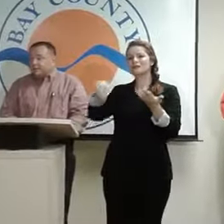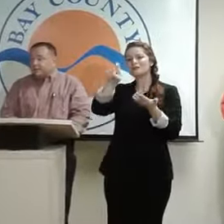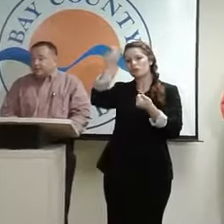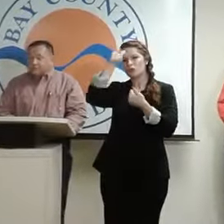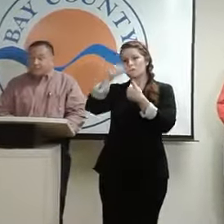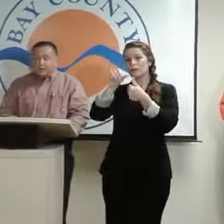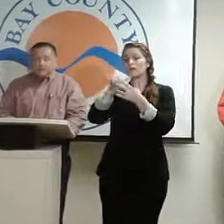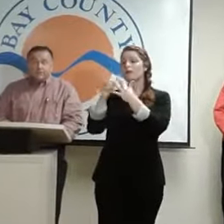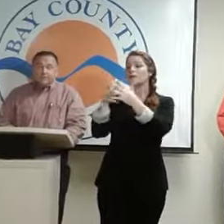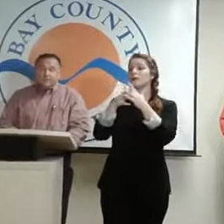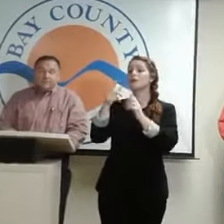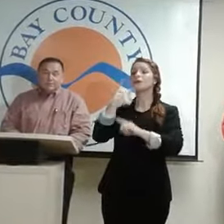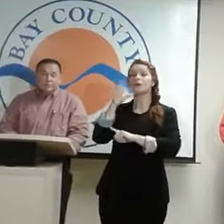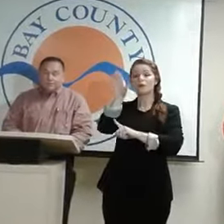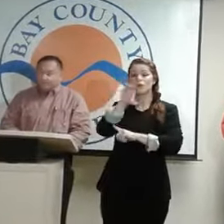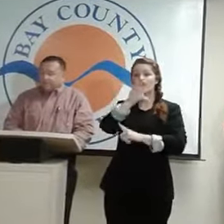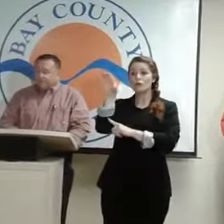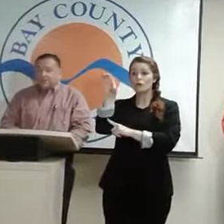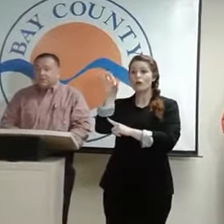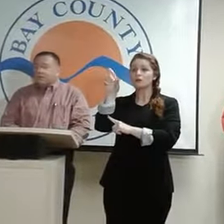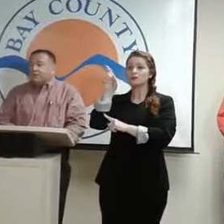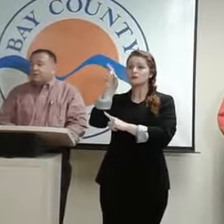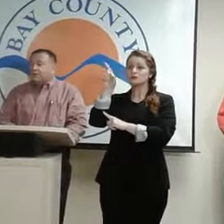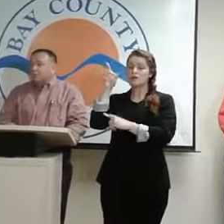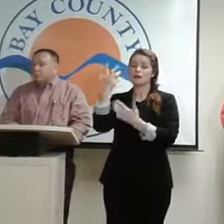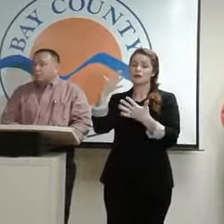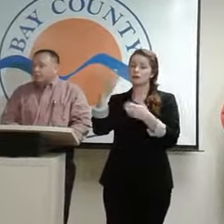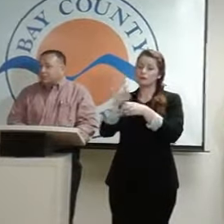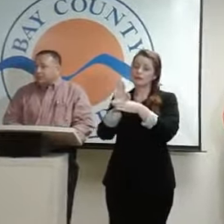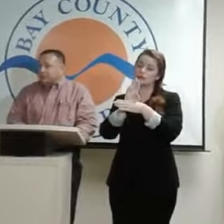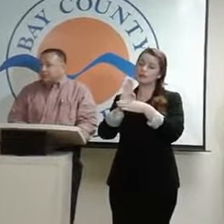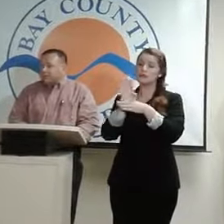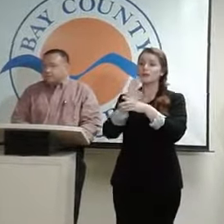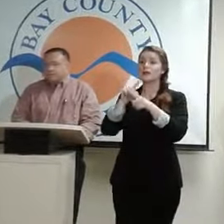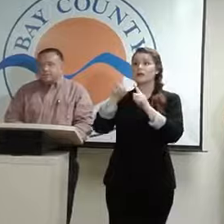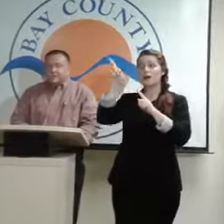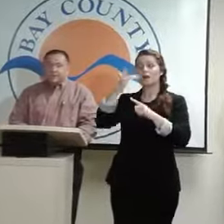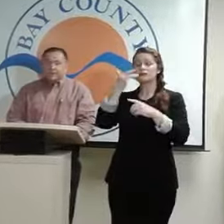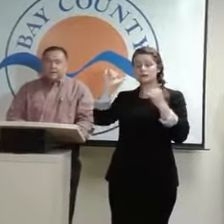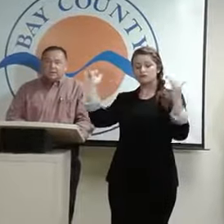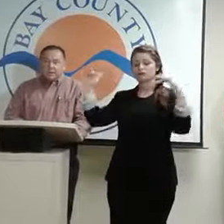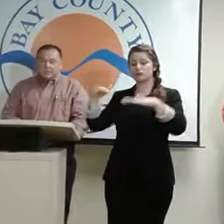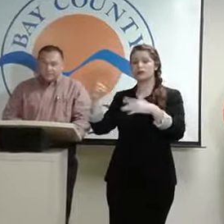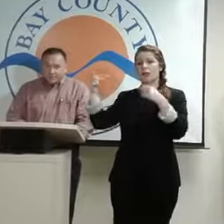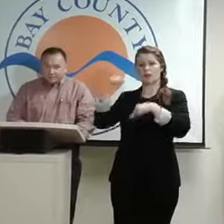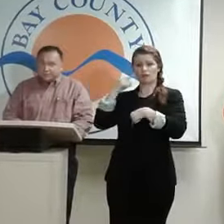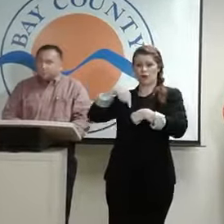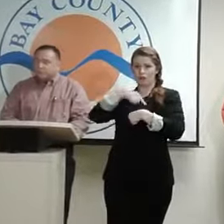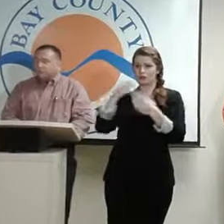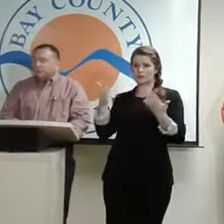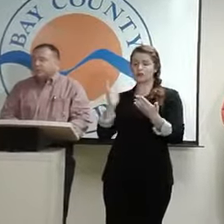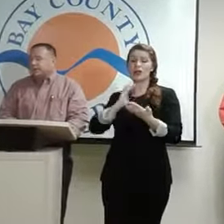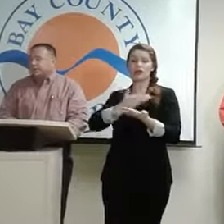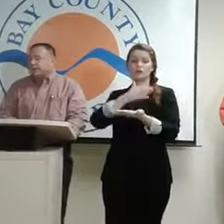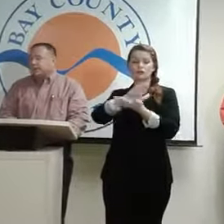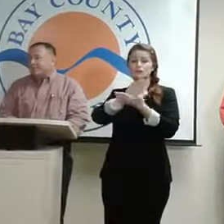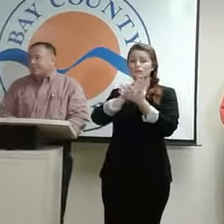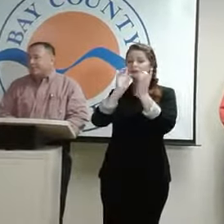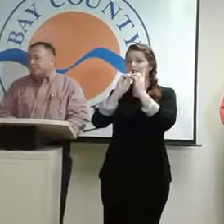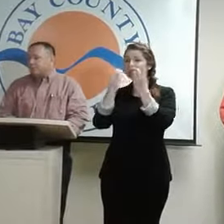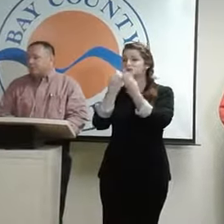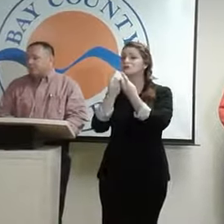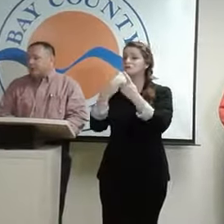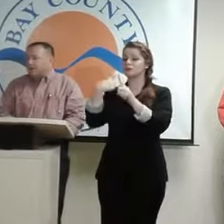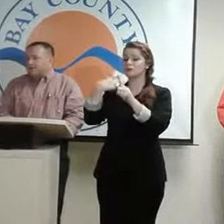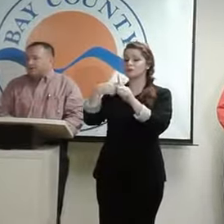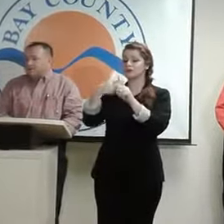the American Red Cross stretched very, very thin, but were able to be there for us. Obviously, our school district